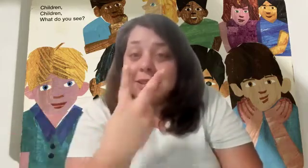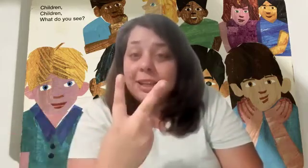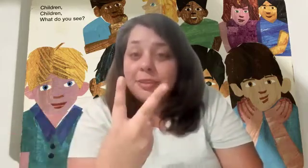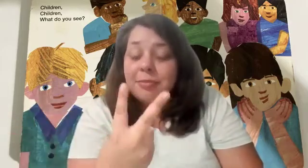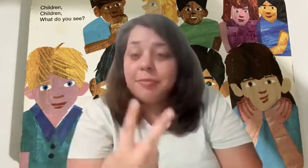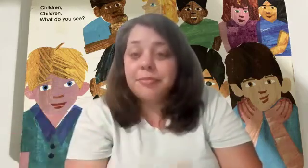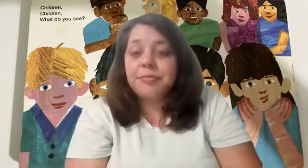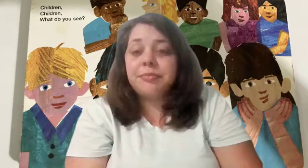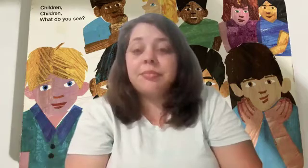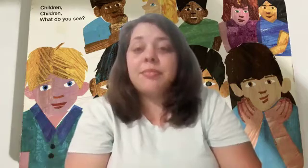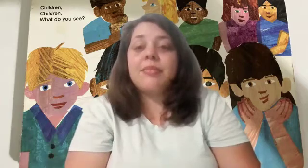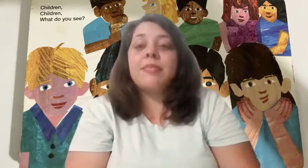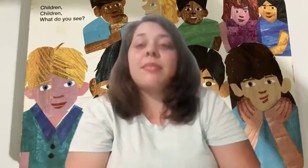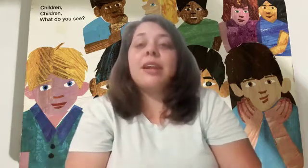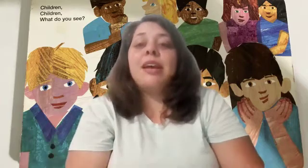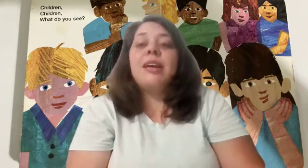see?